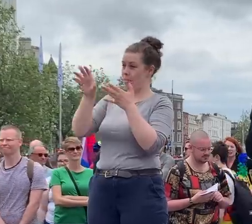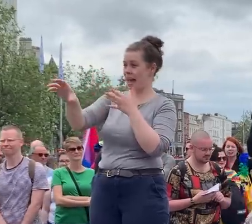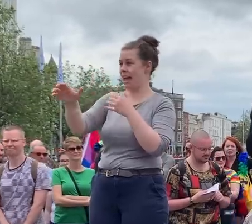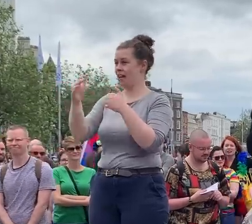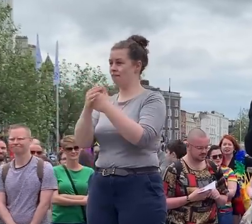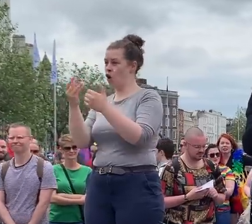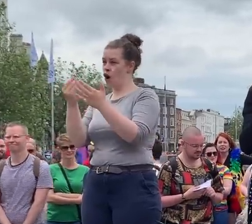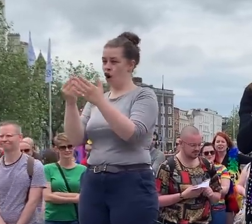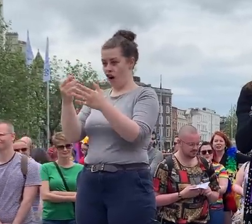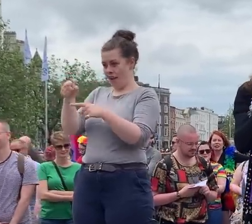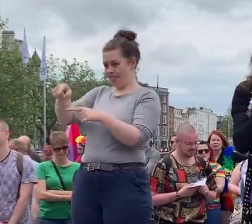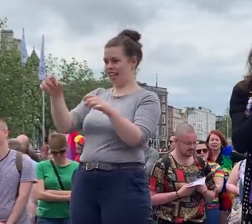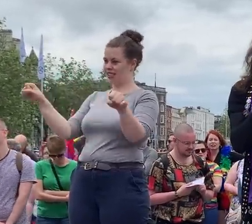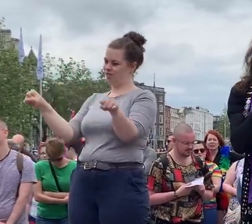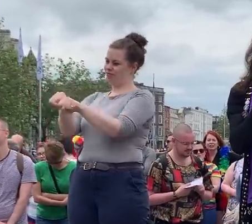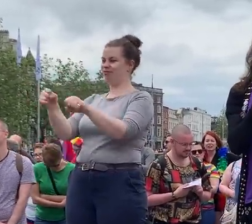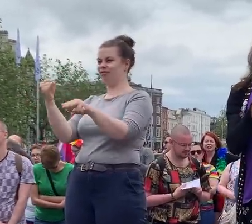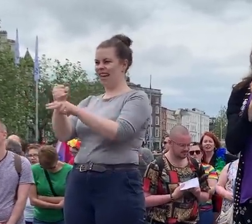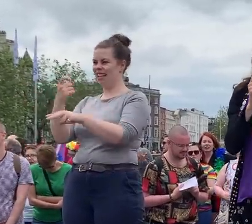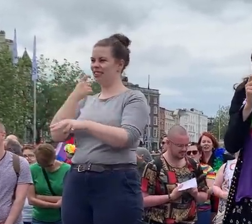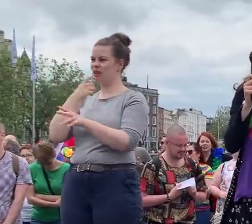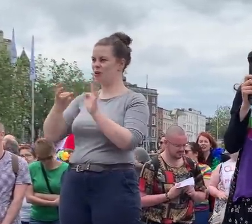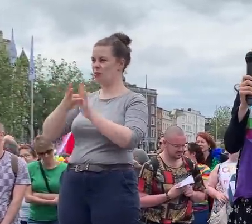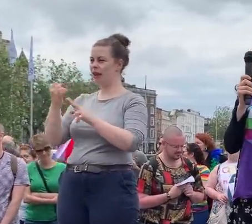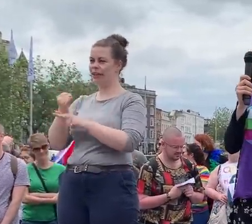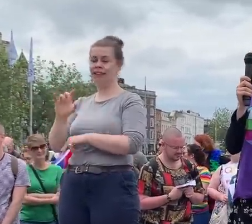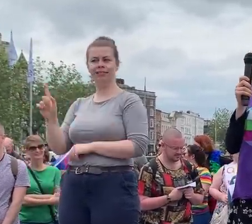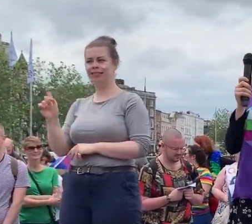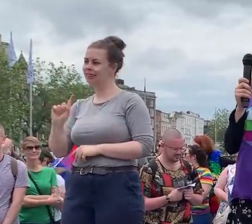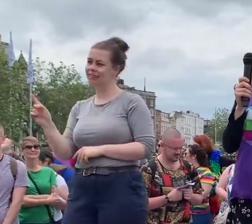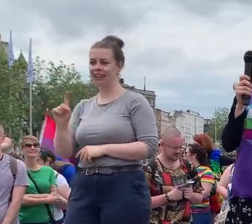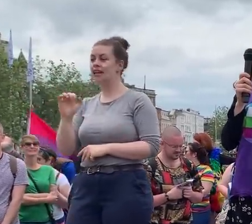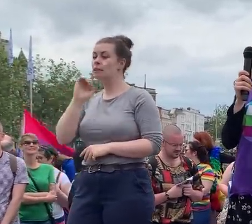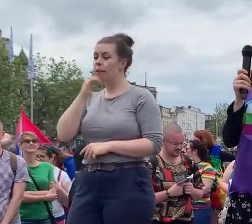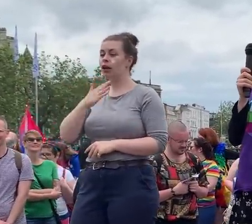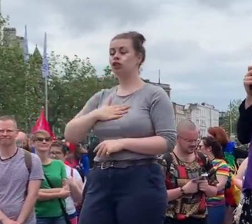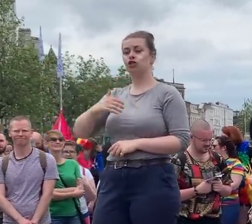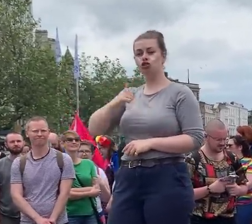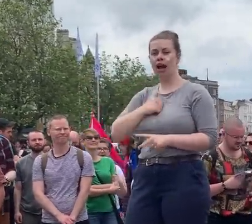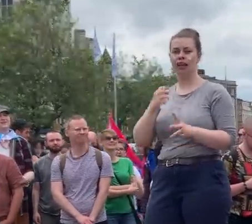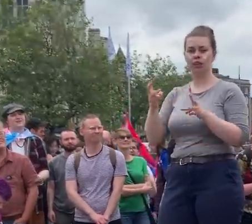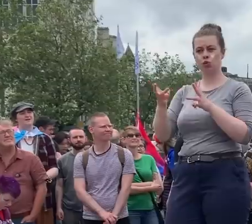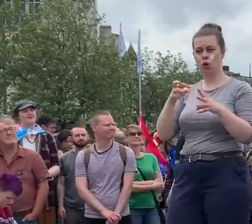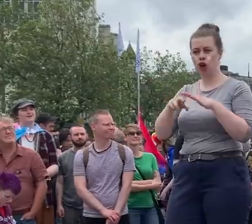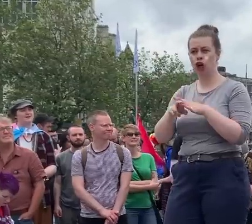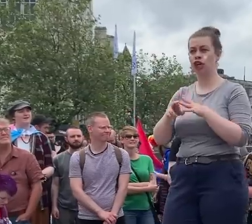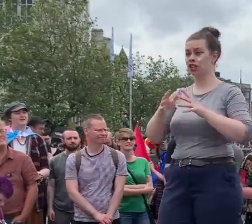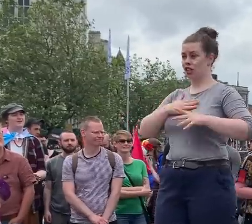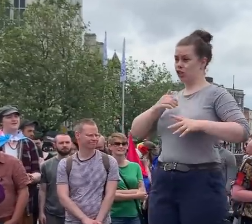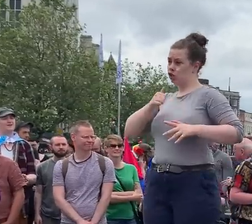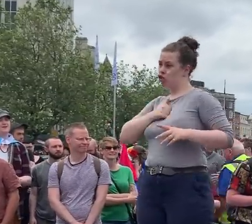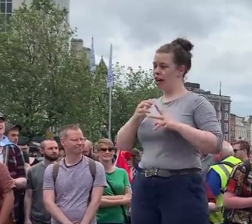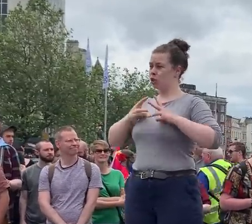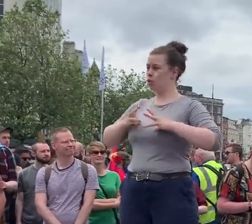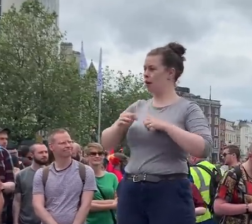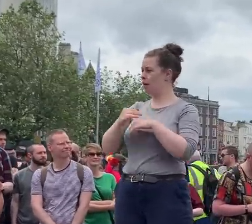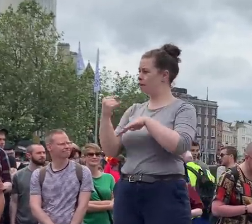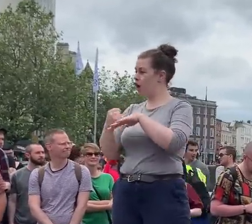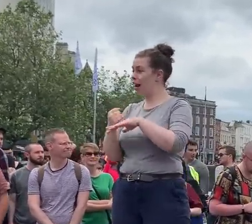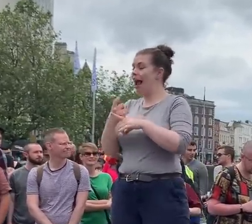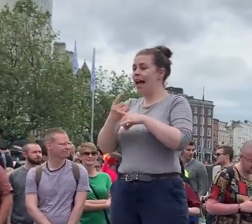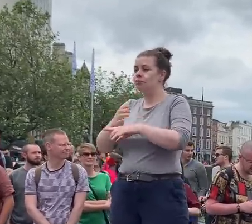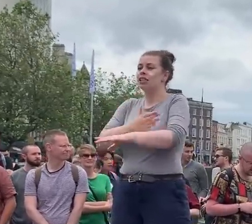Stonewall Inn. It was because some trans people, some trans sex workers and trans women of colour helped start a